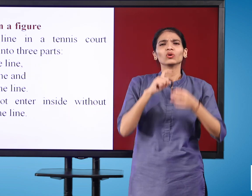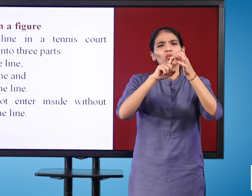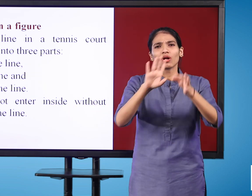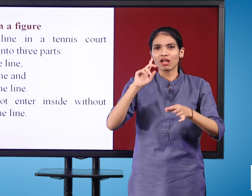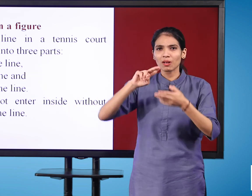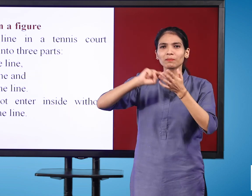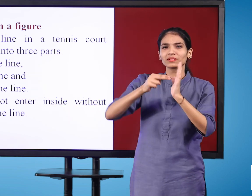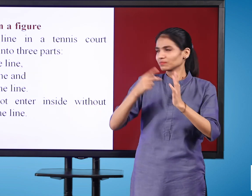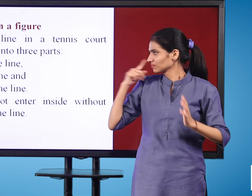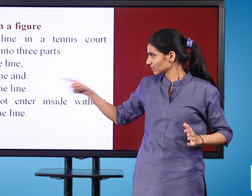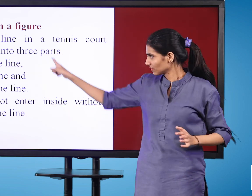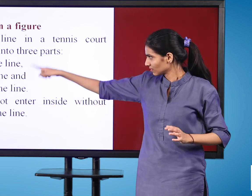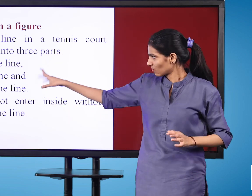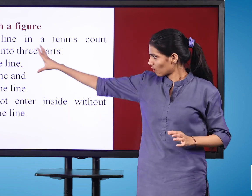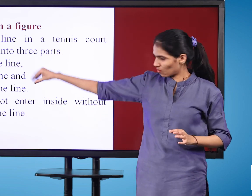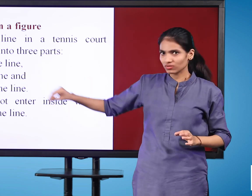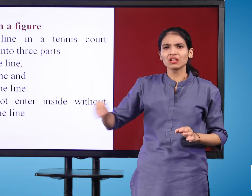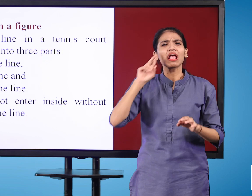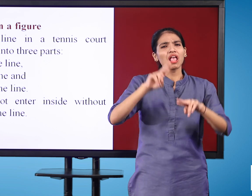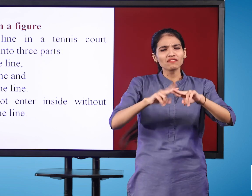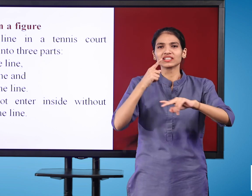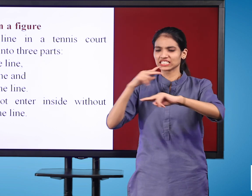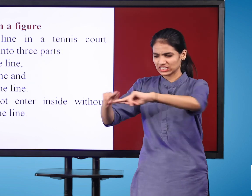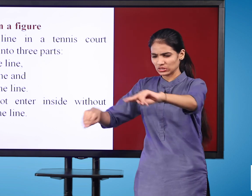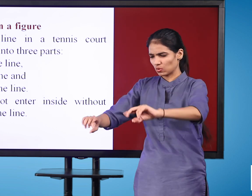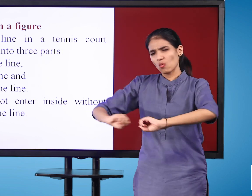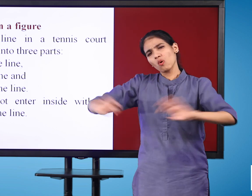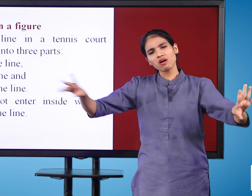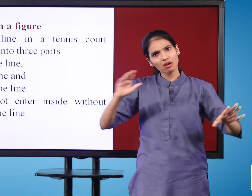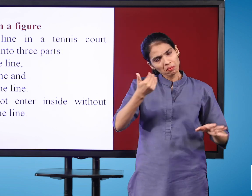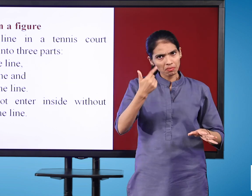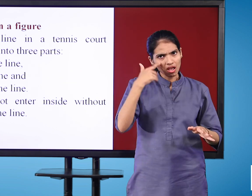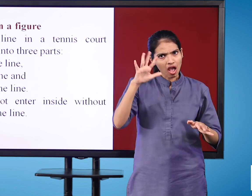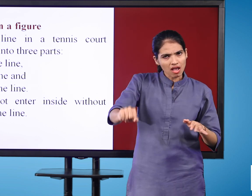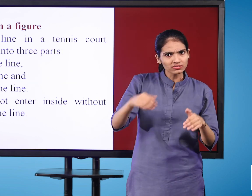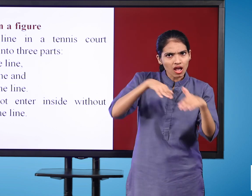You cannot enter inside without crossing the line.